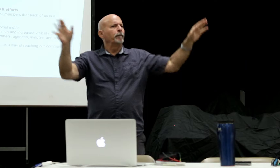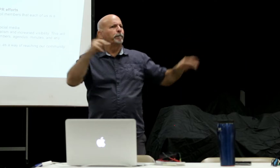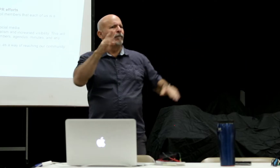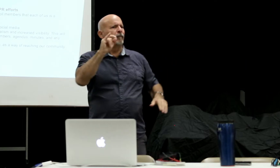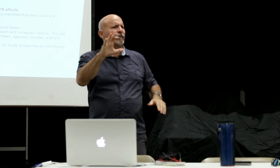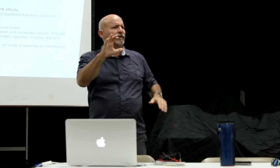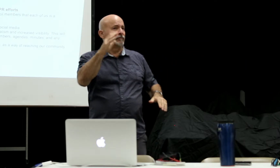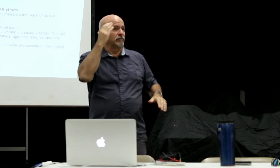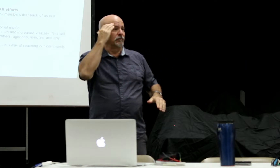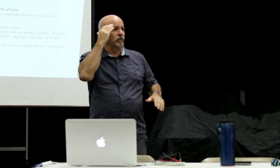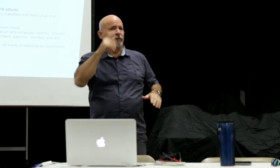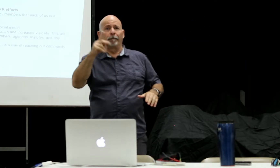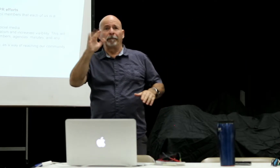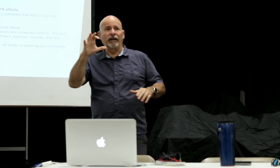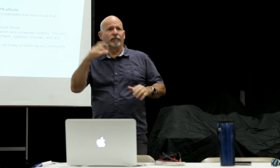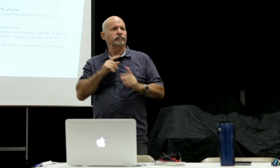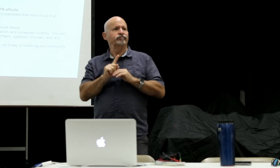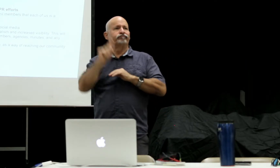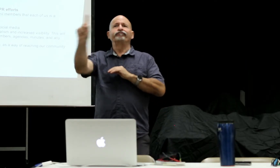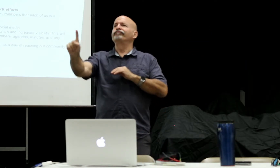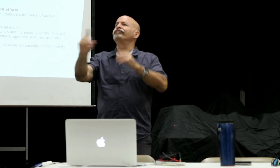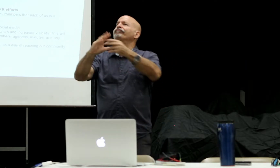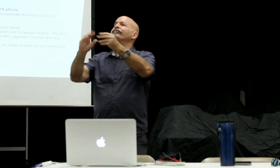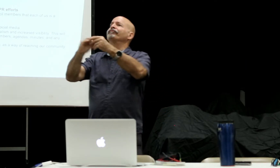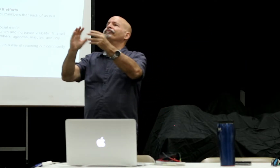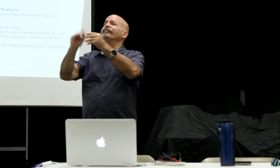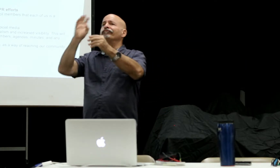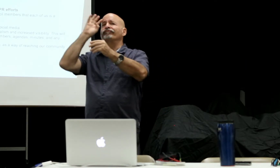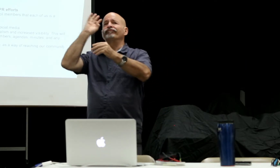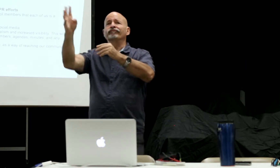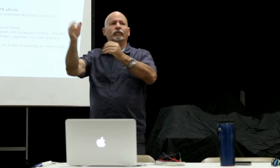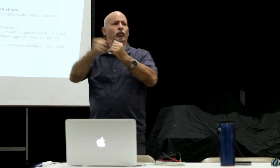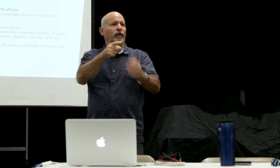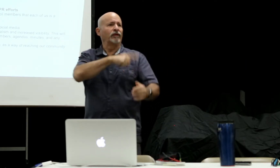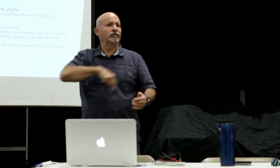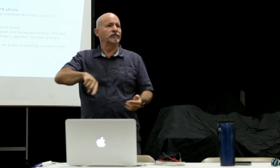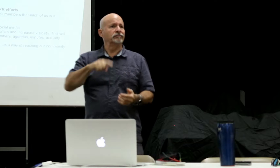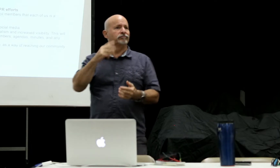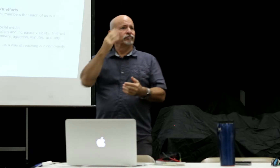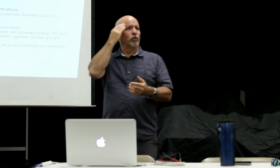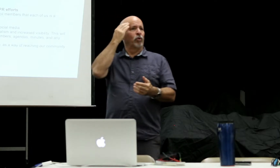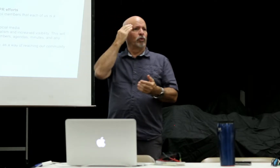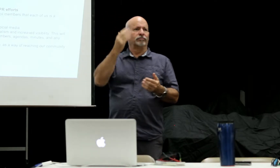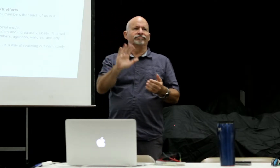what we can share with the public and how the public can share with us.